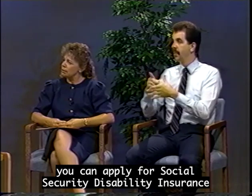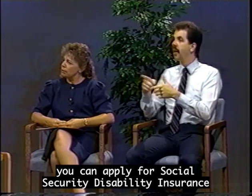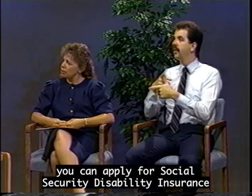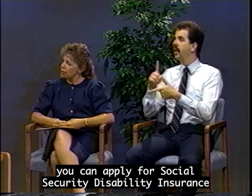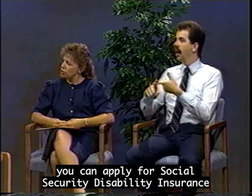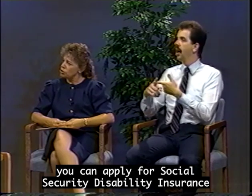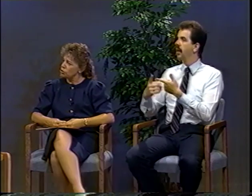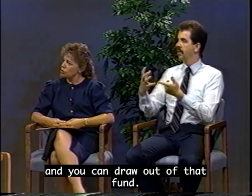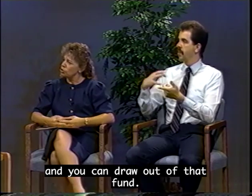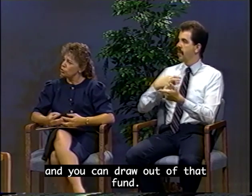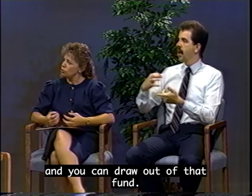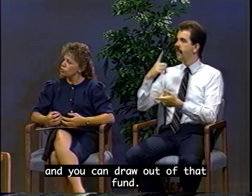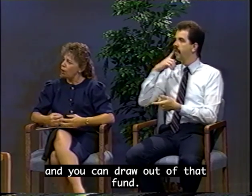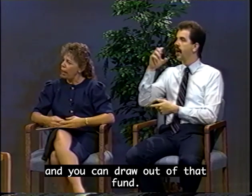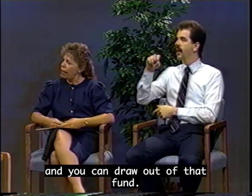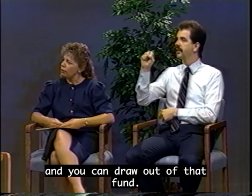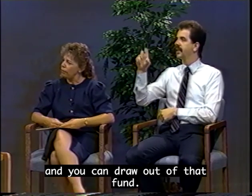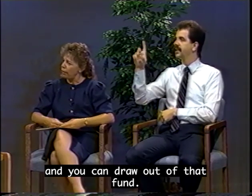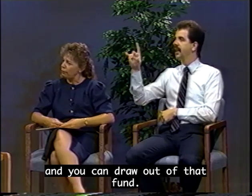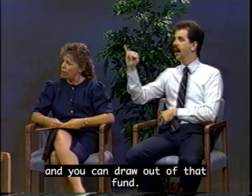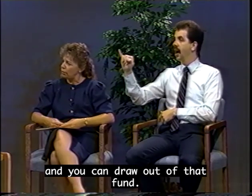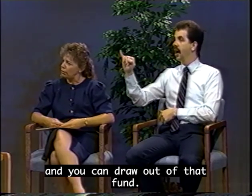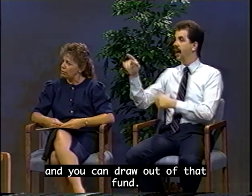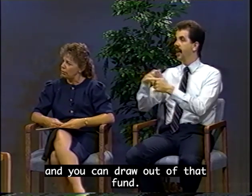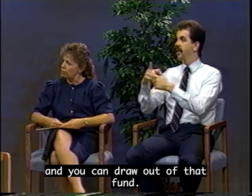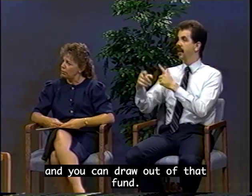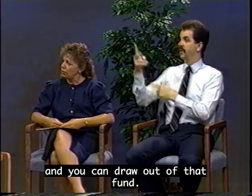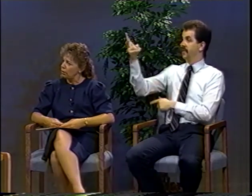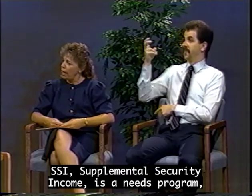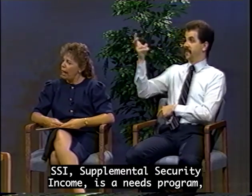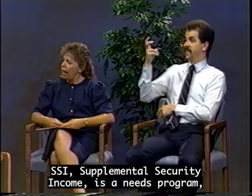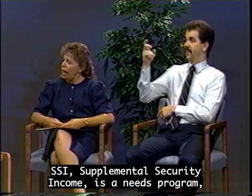Security Disability Insurance and you can draw out of that fund.